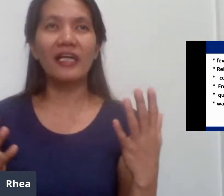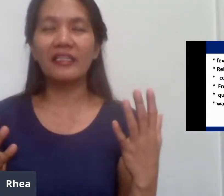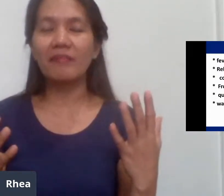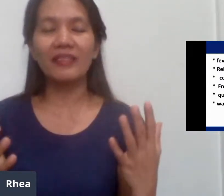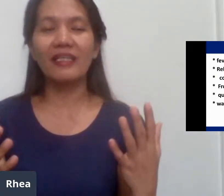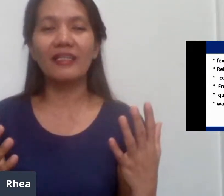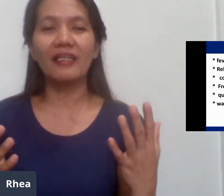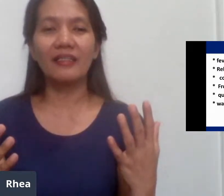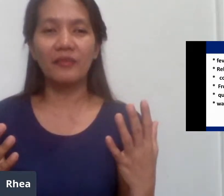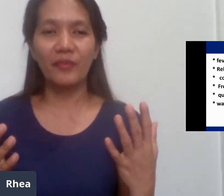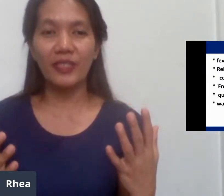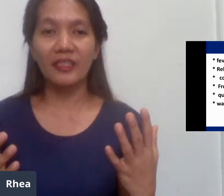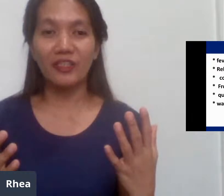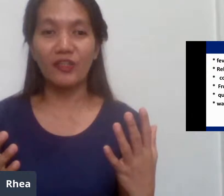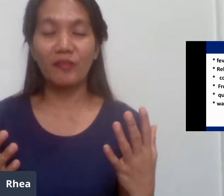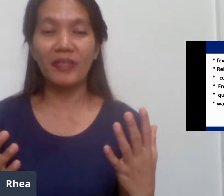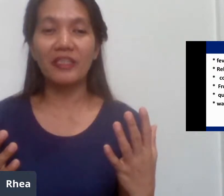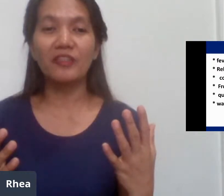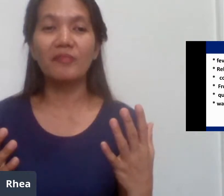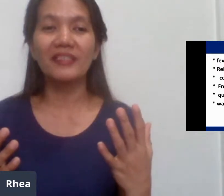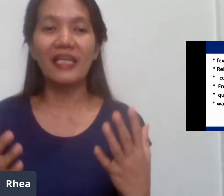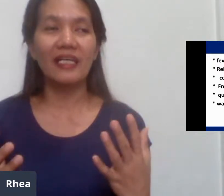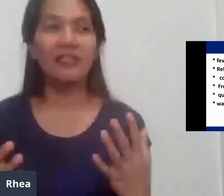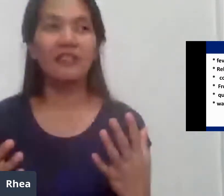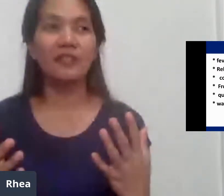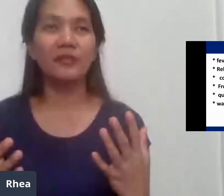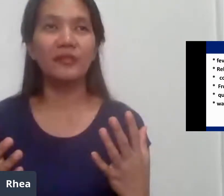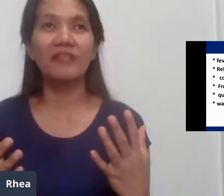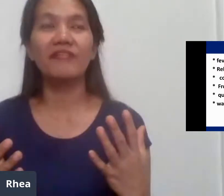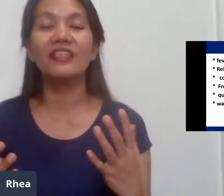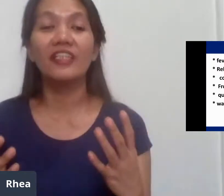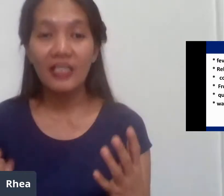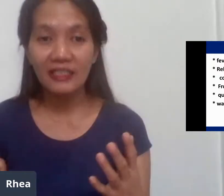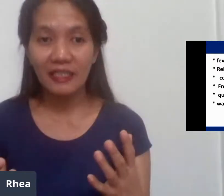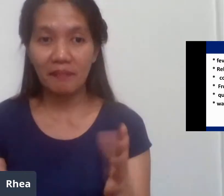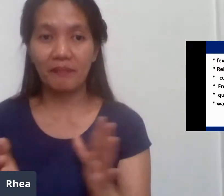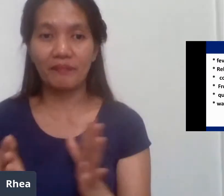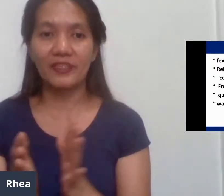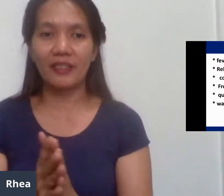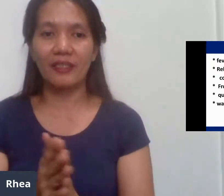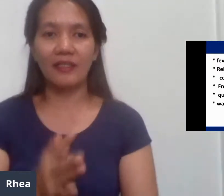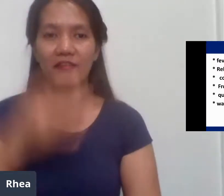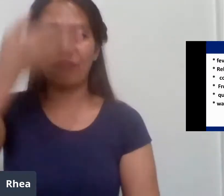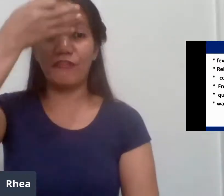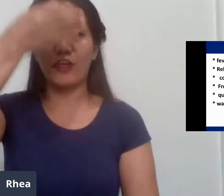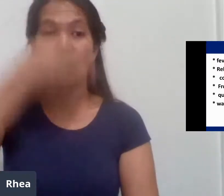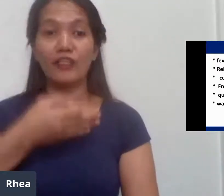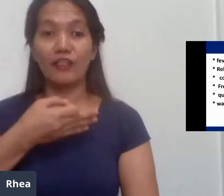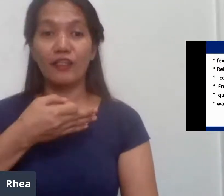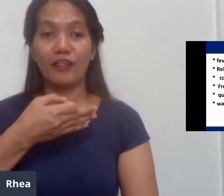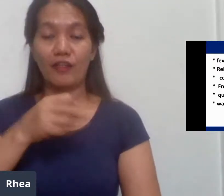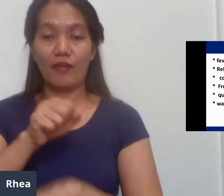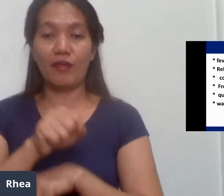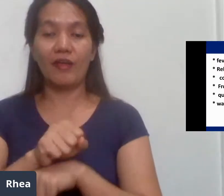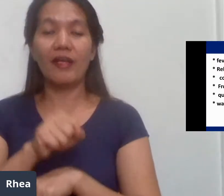Wala siyang kaiba talagang word nito, but it could be signed through giving the concept.